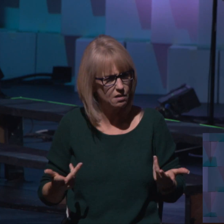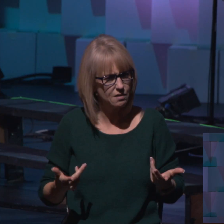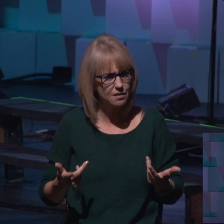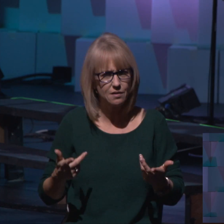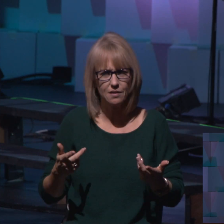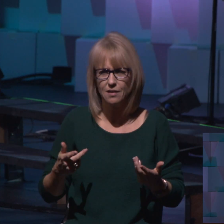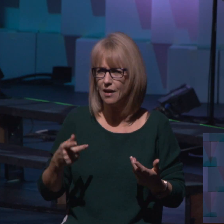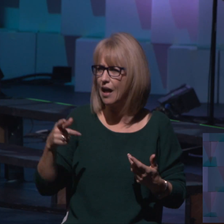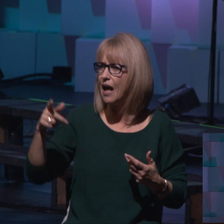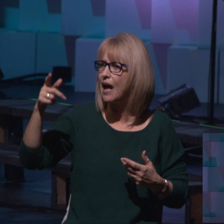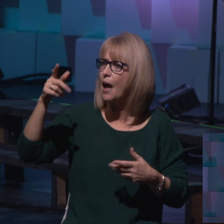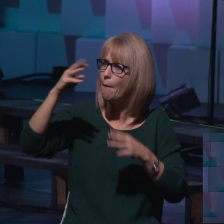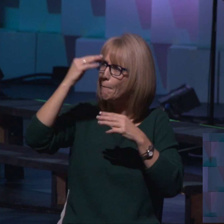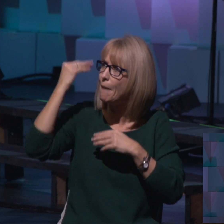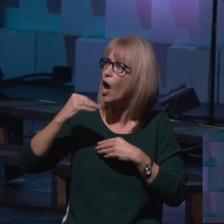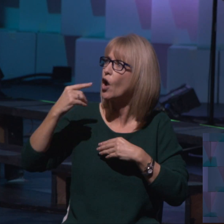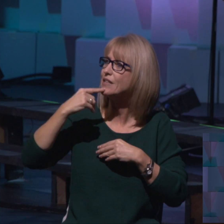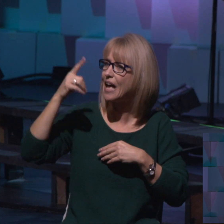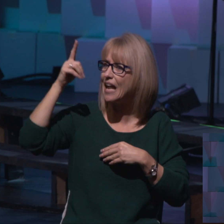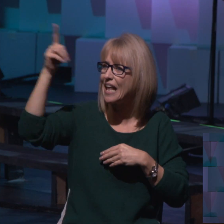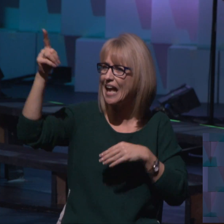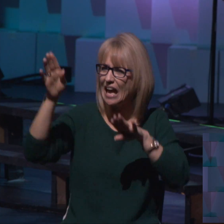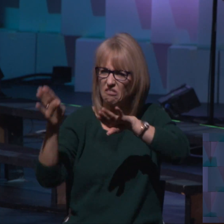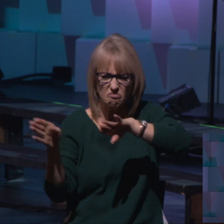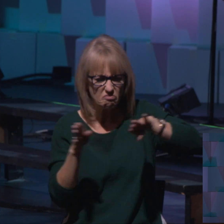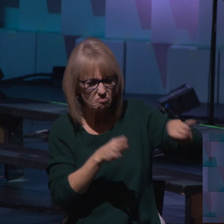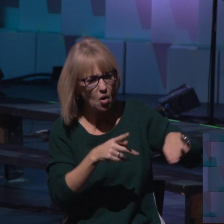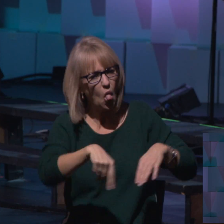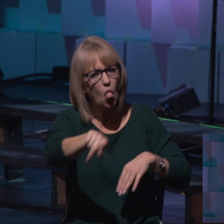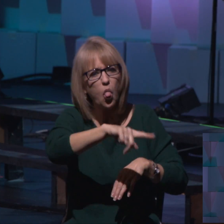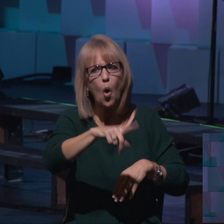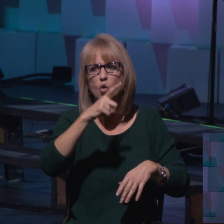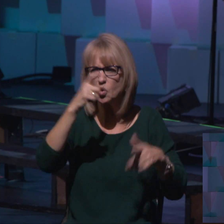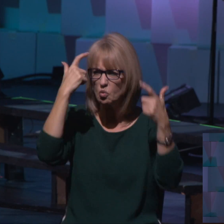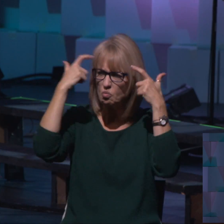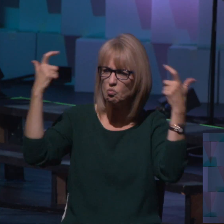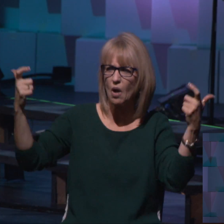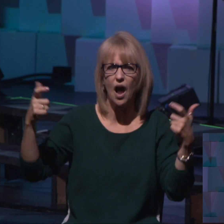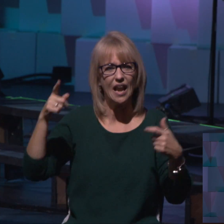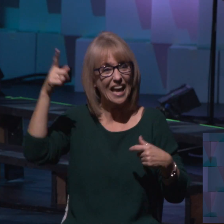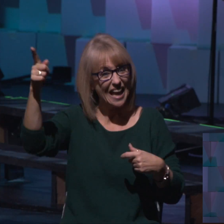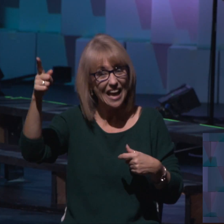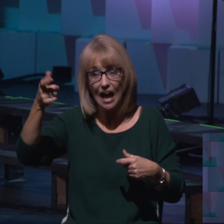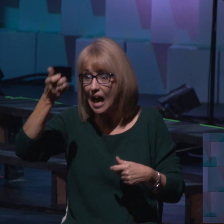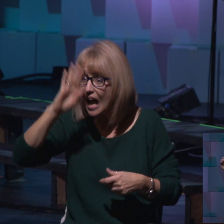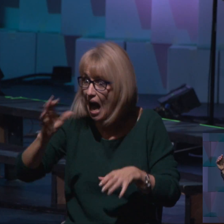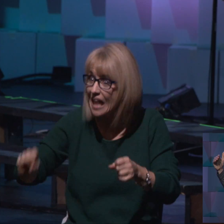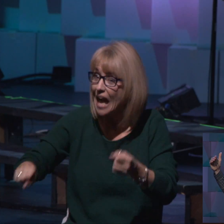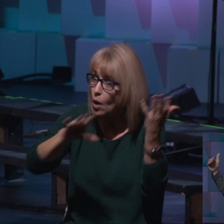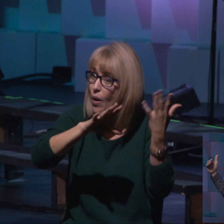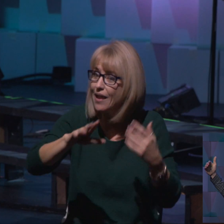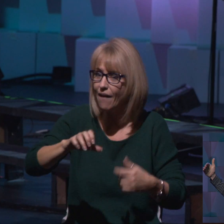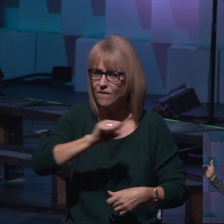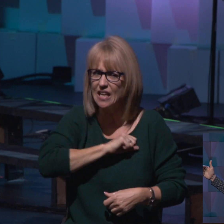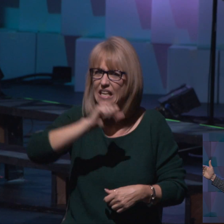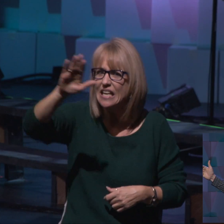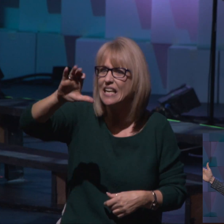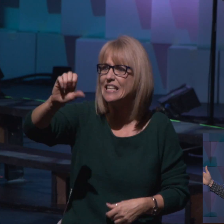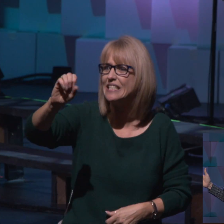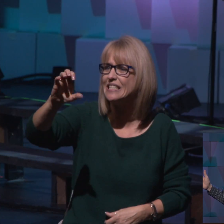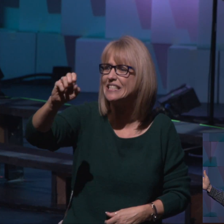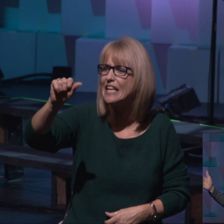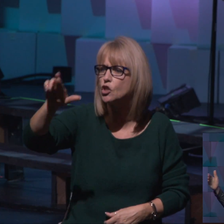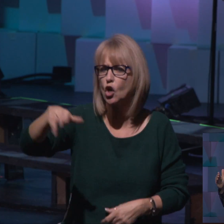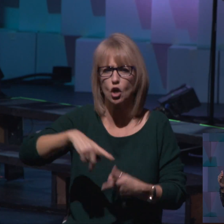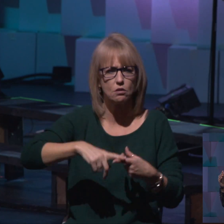who are proud in their inmost thoughts. God's taking care of all the Herods and the Caesars and the Hitlers, and sure, they rule for a while, and they can swath